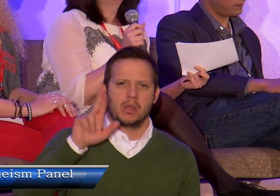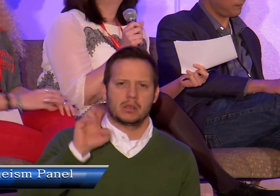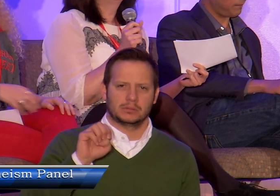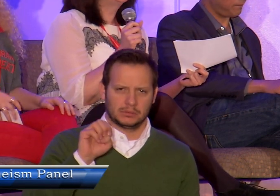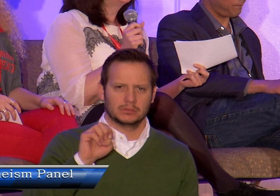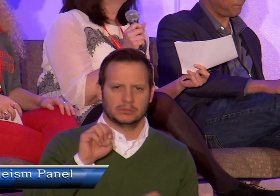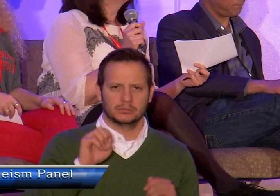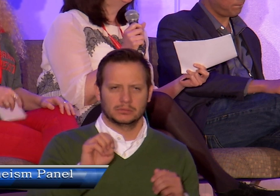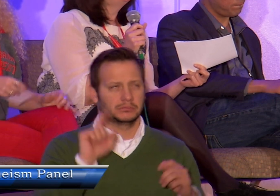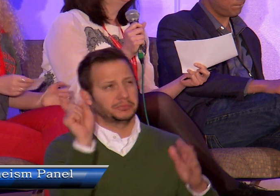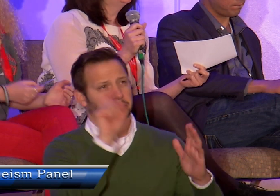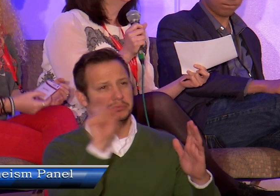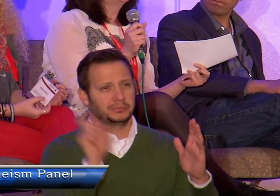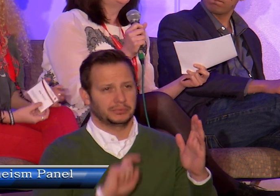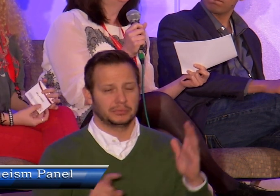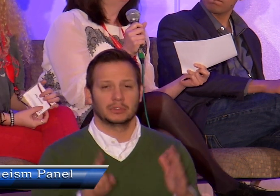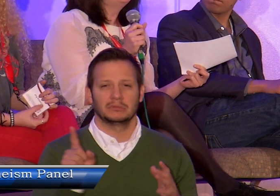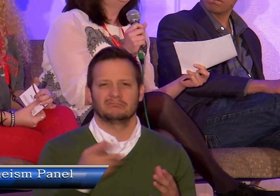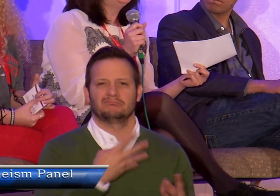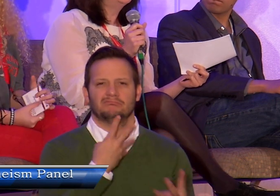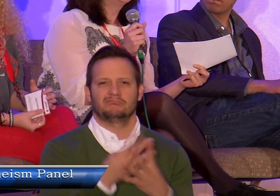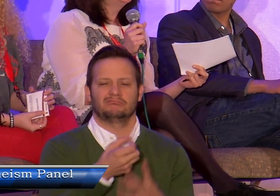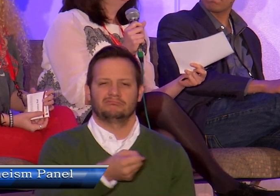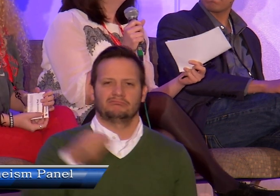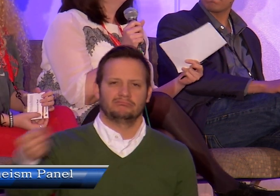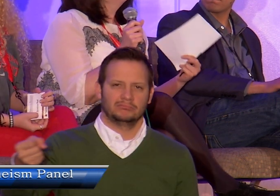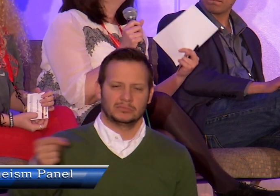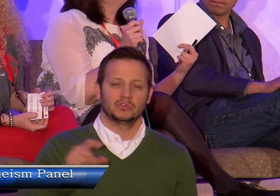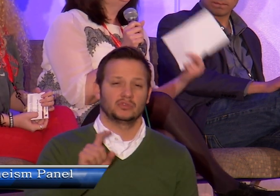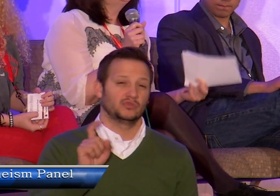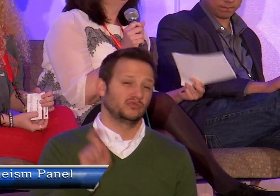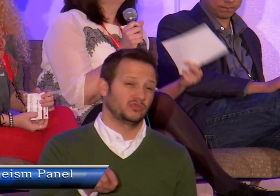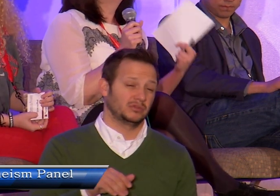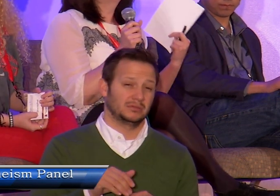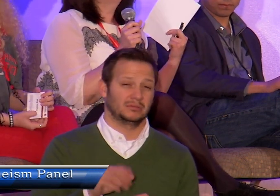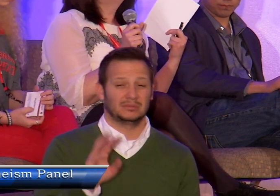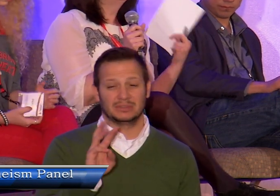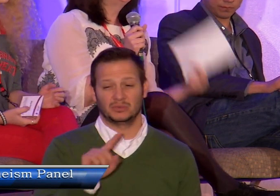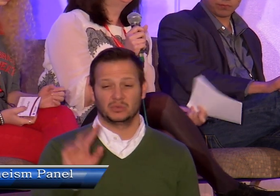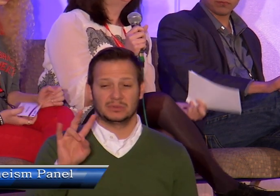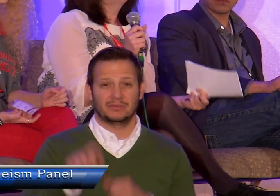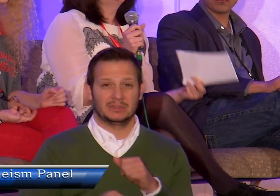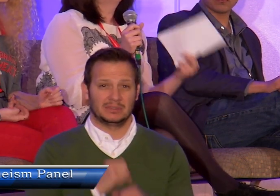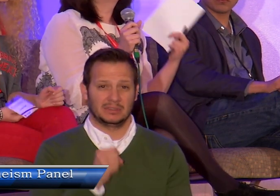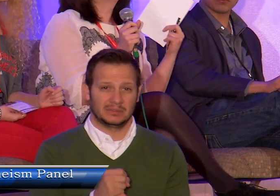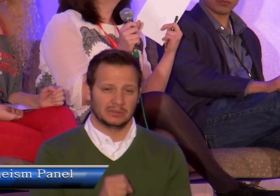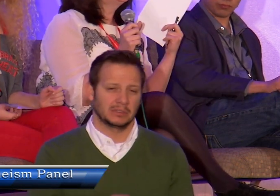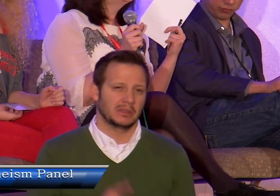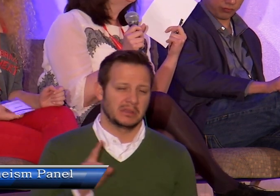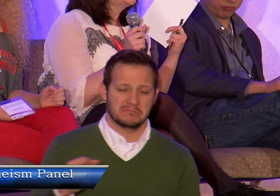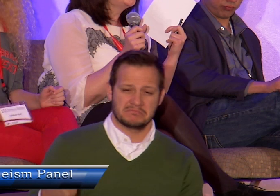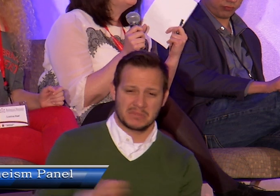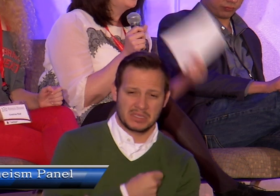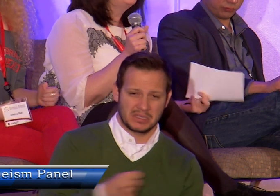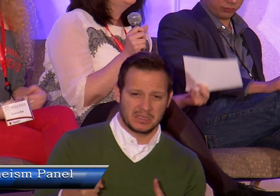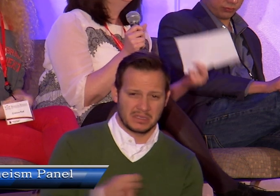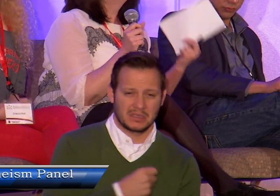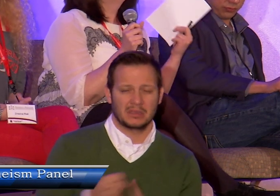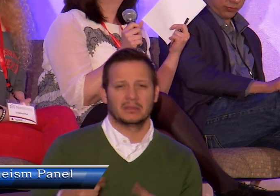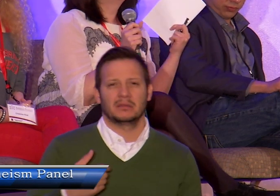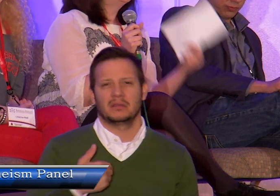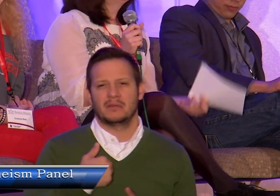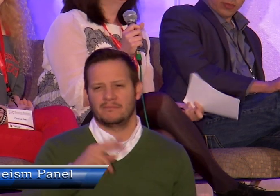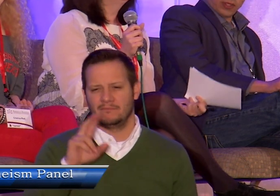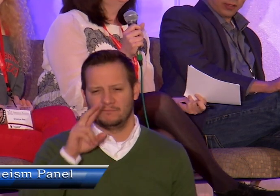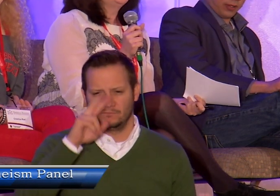been imprisoned for 6 or 7 years at the very least. She was beaten. She was given virginity tests. She was taken to an imam